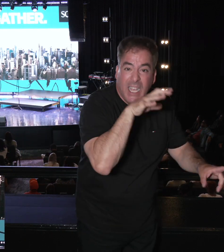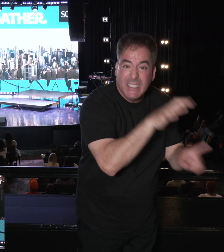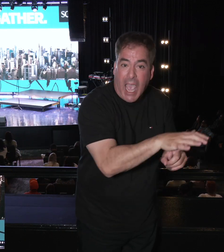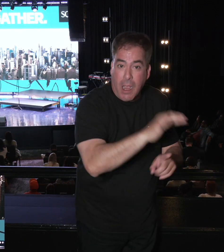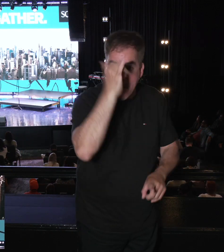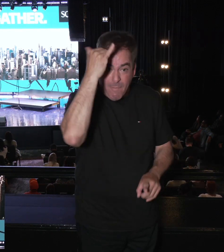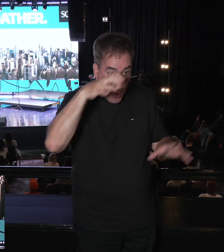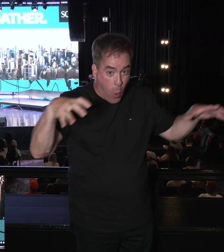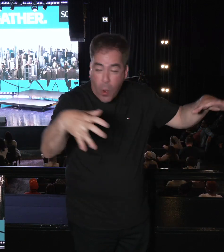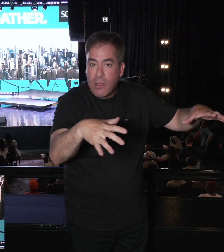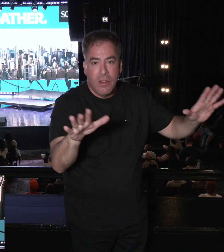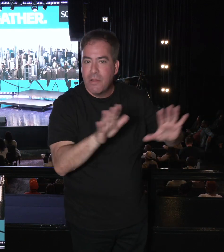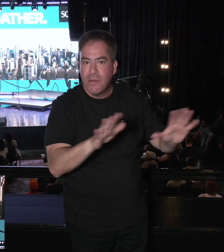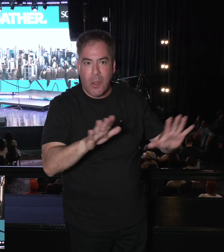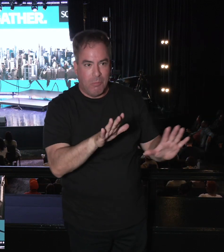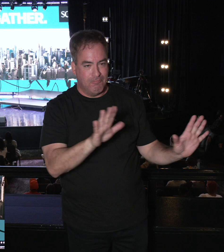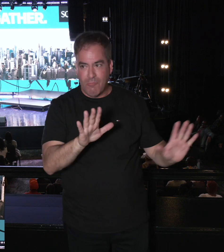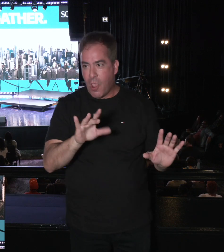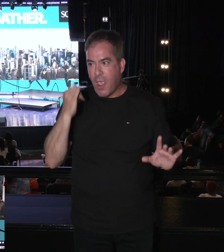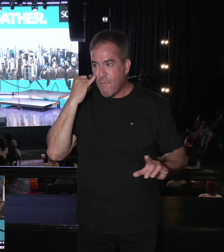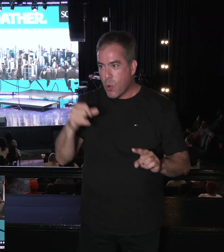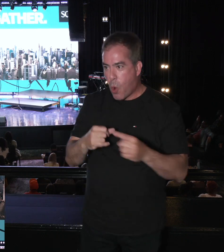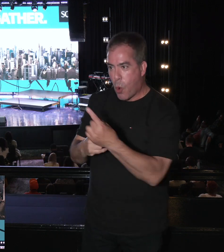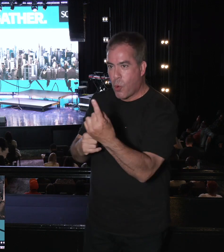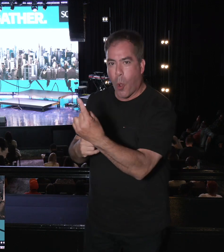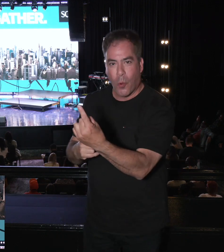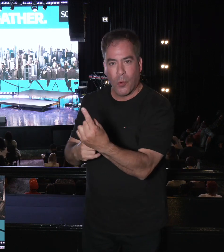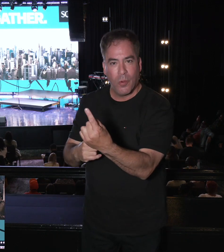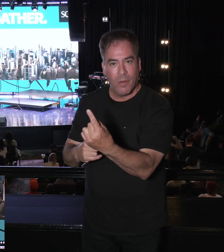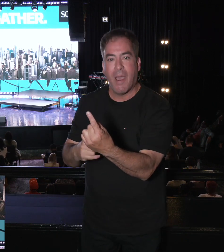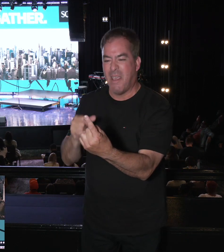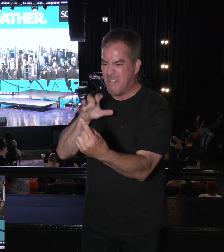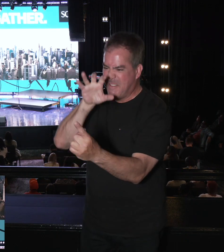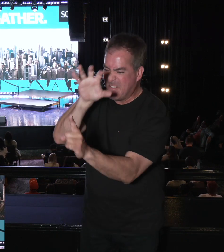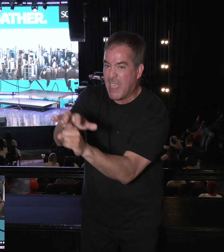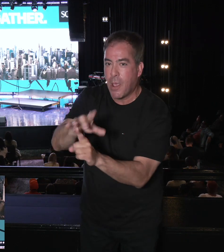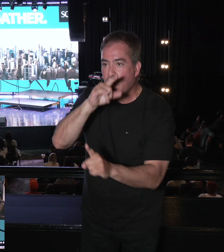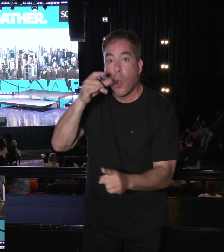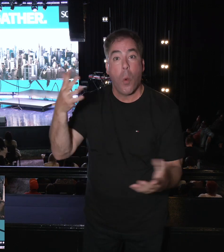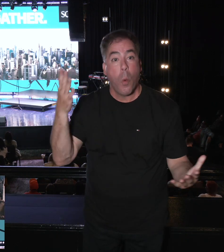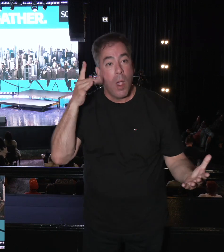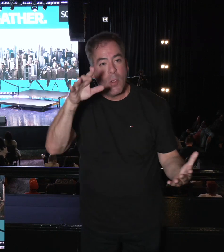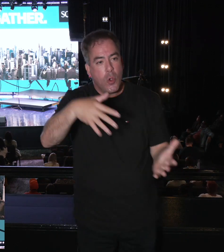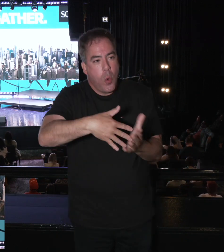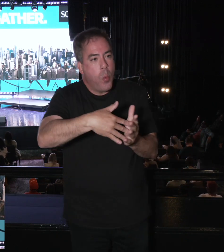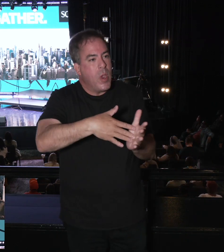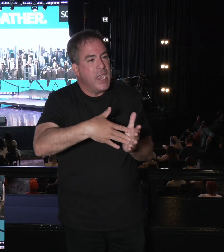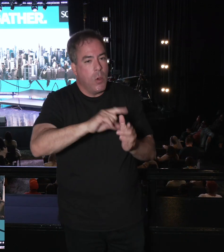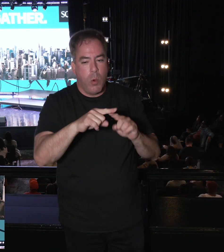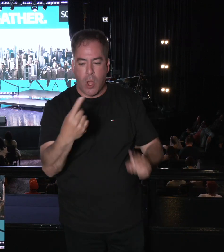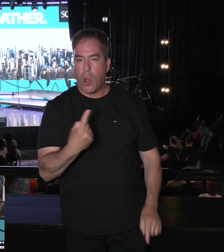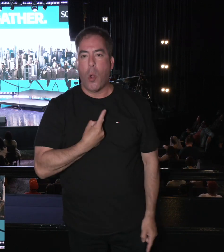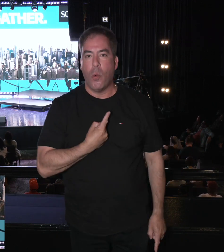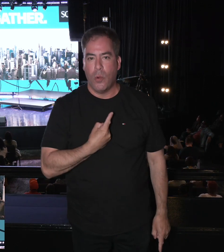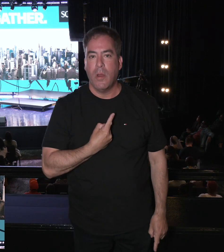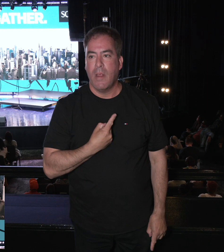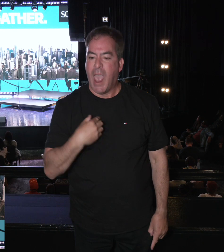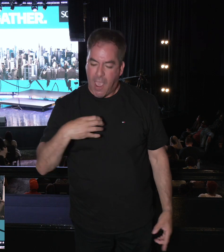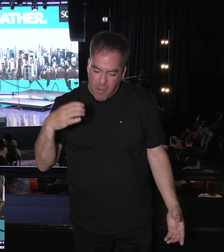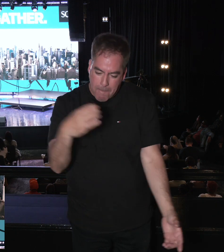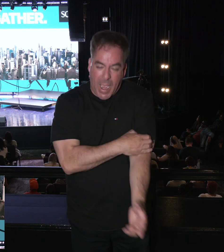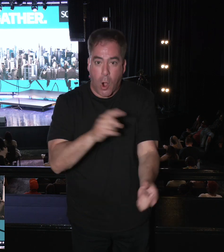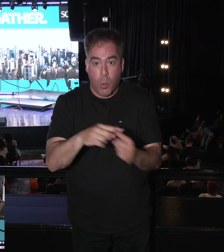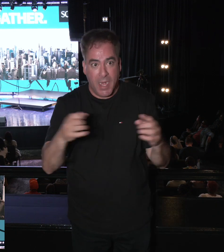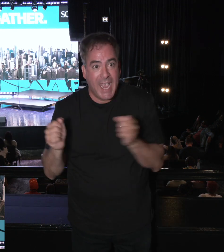animals together. They will always go. Why? Because you're weakest when you're by yourself. There is power in the gather. And if